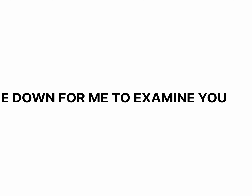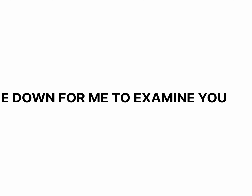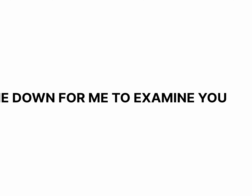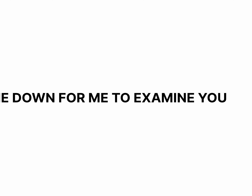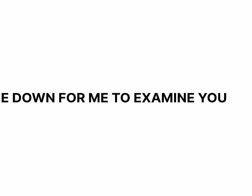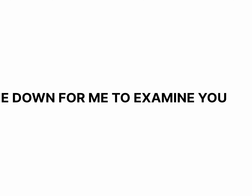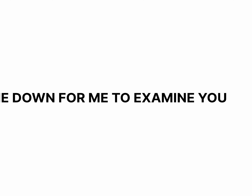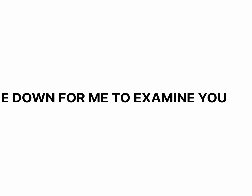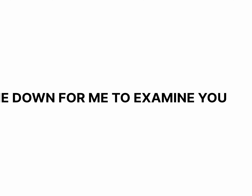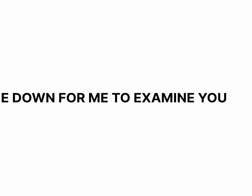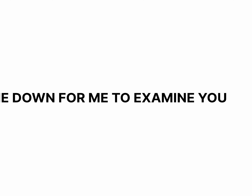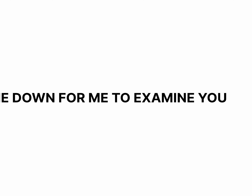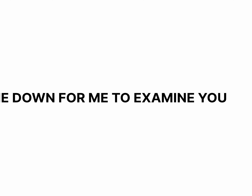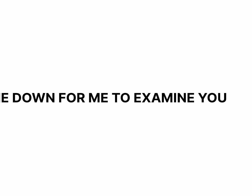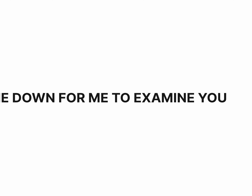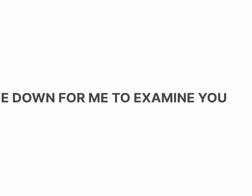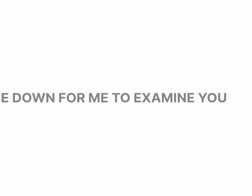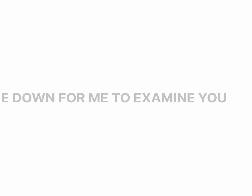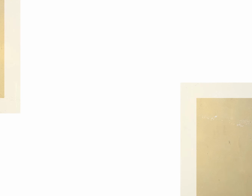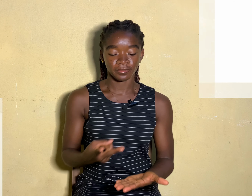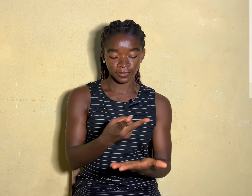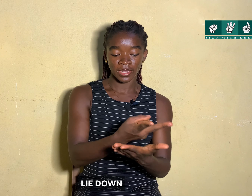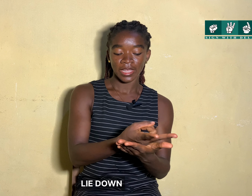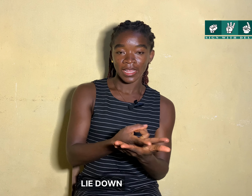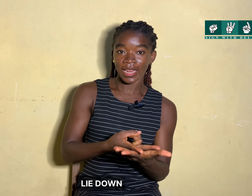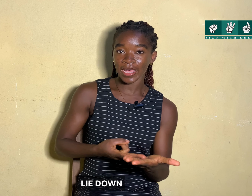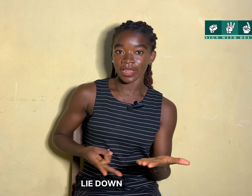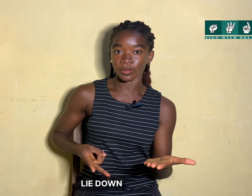lie down for me to examine you. Lie down.